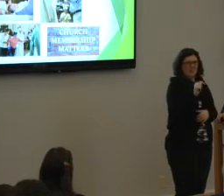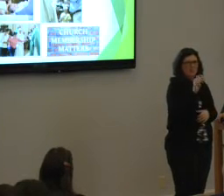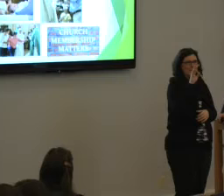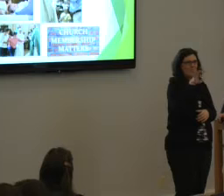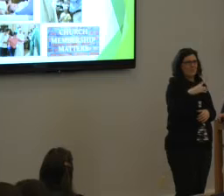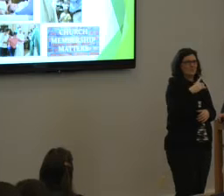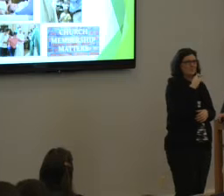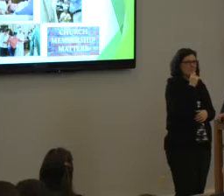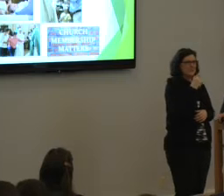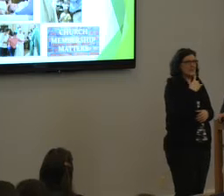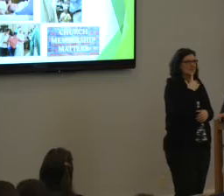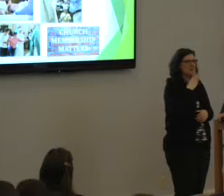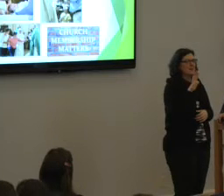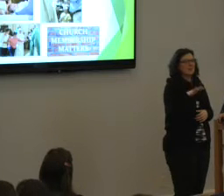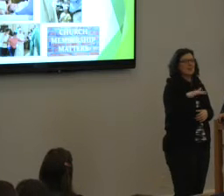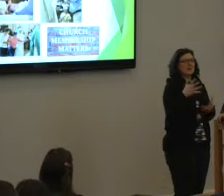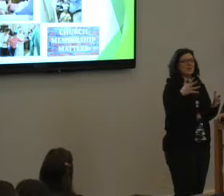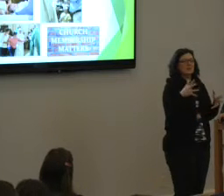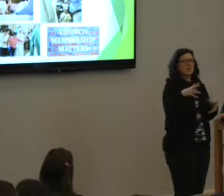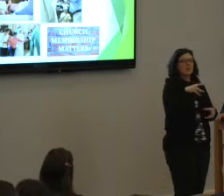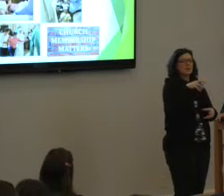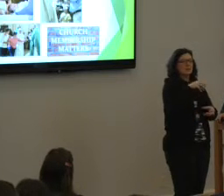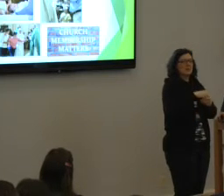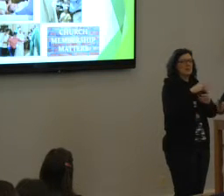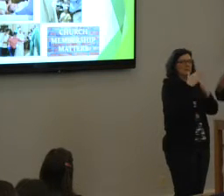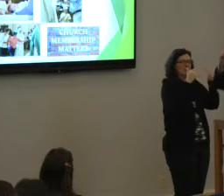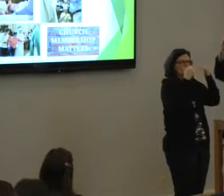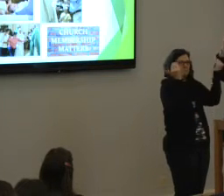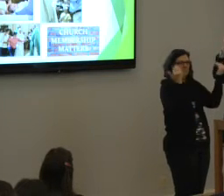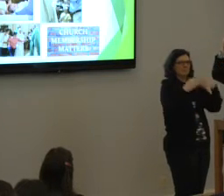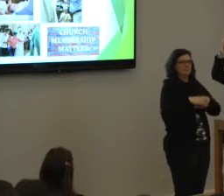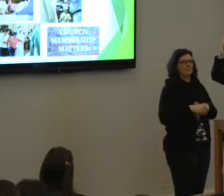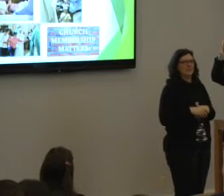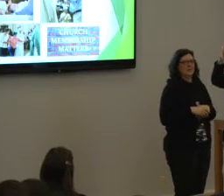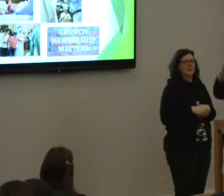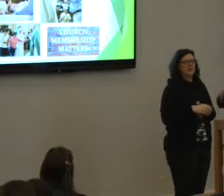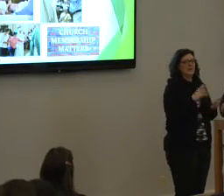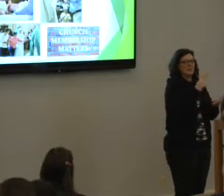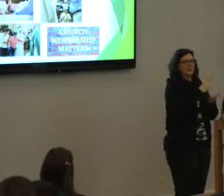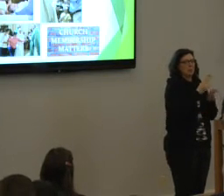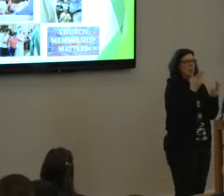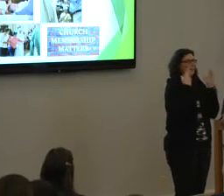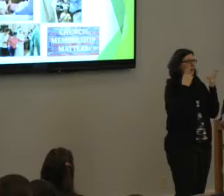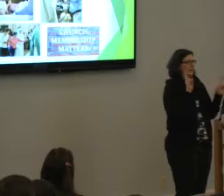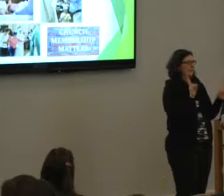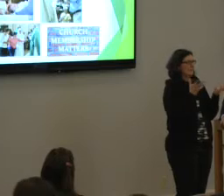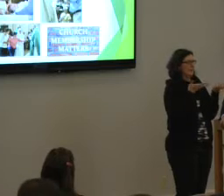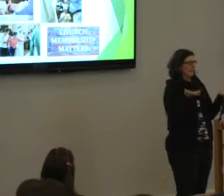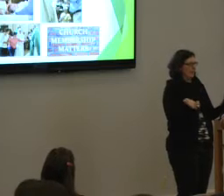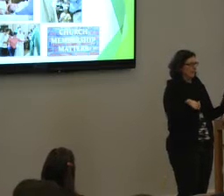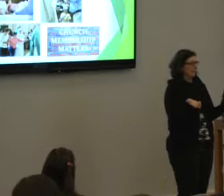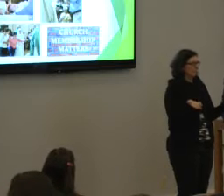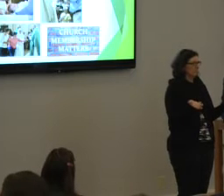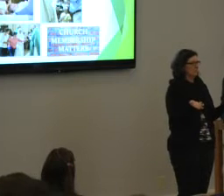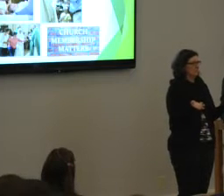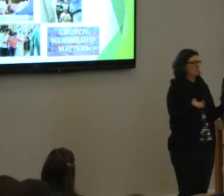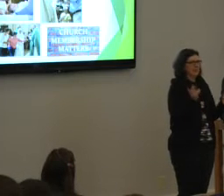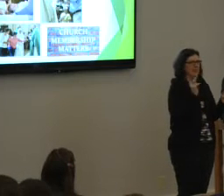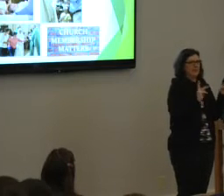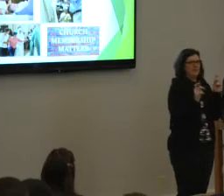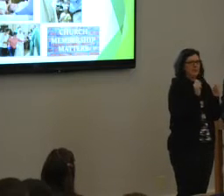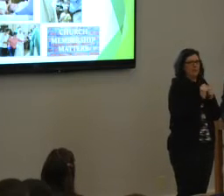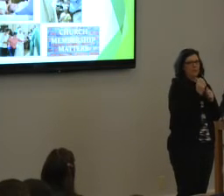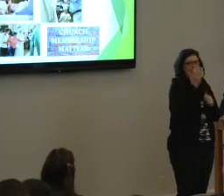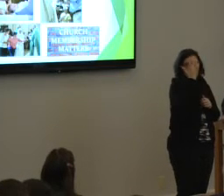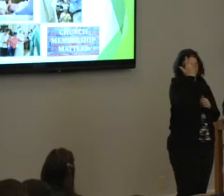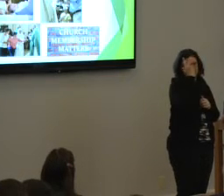well, he didn't have anything to worry about. He's already in. It's kind of like the holy innocent kind of thing, image about people with